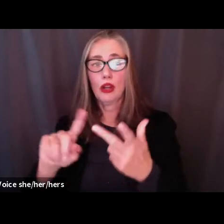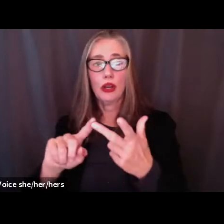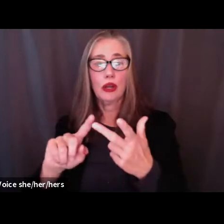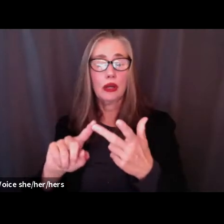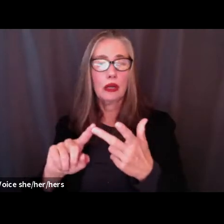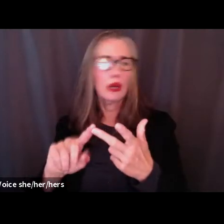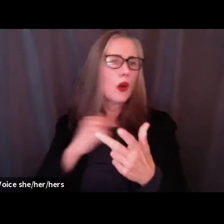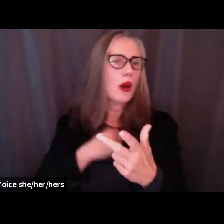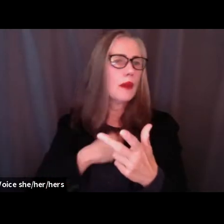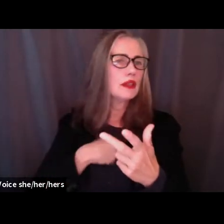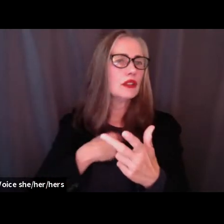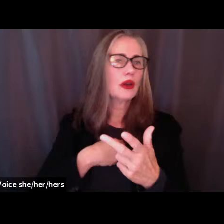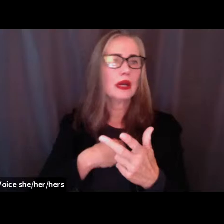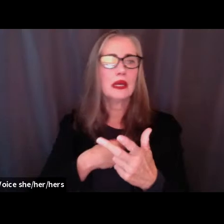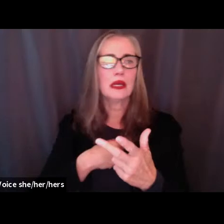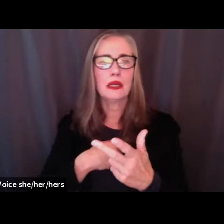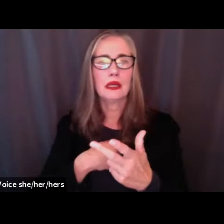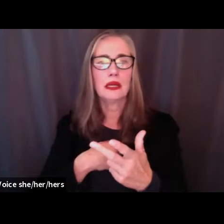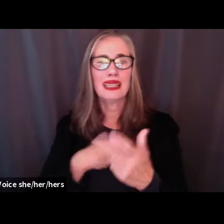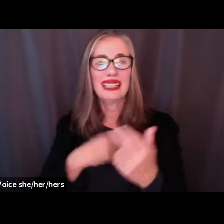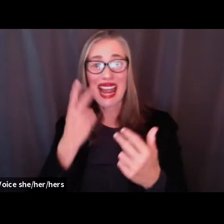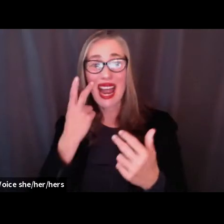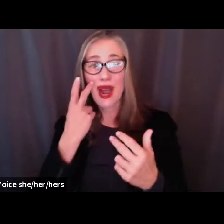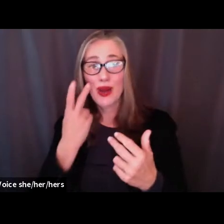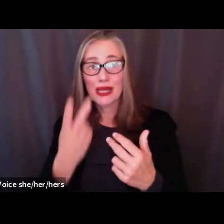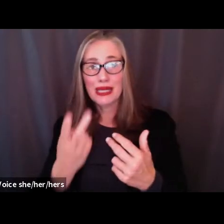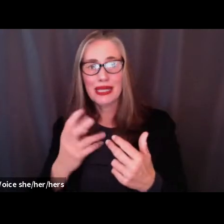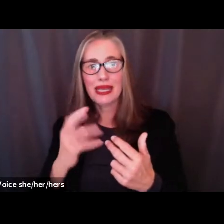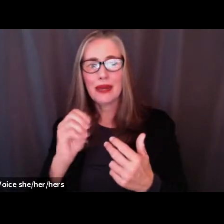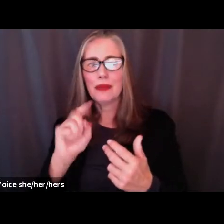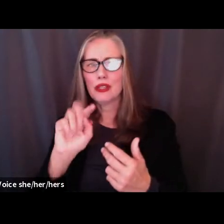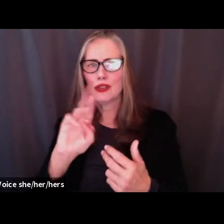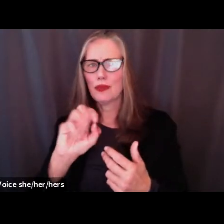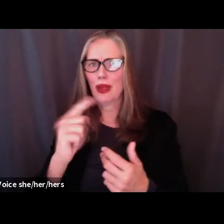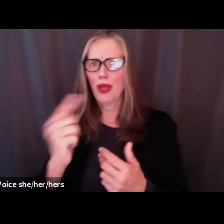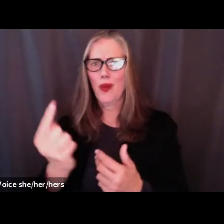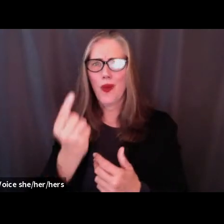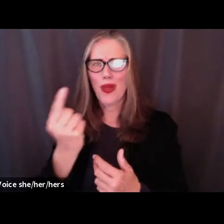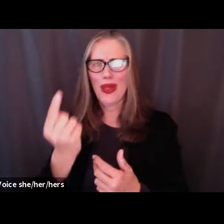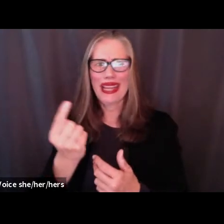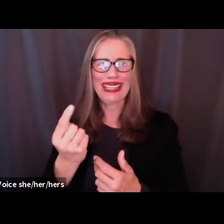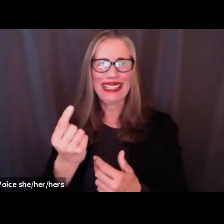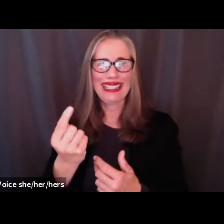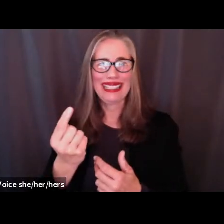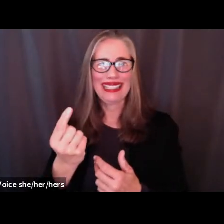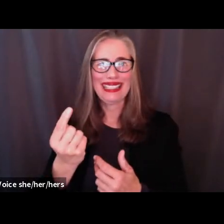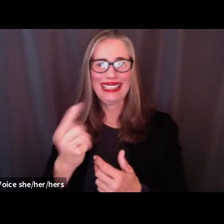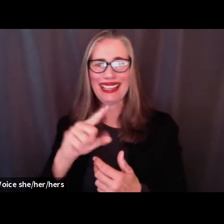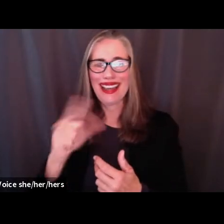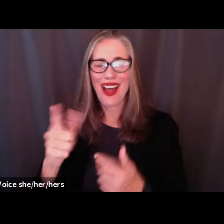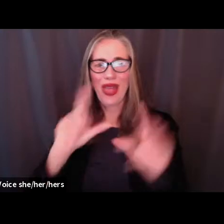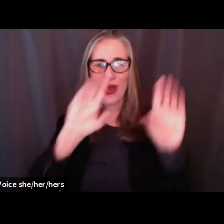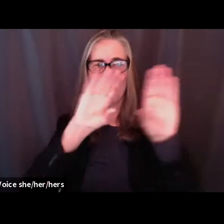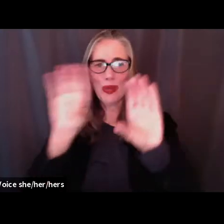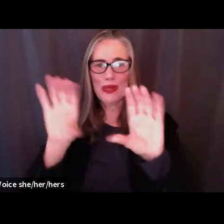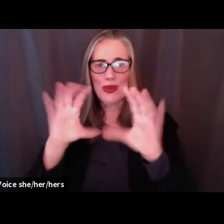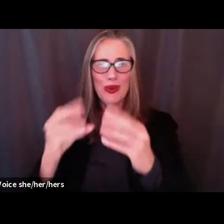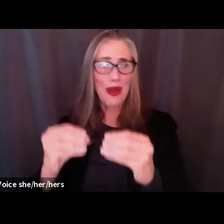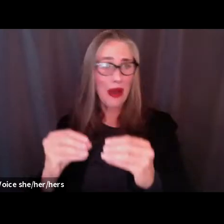I'm sorry. I now see Mr. Miller only. Is that it?